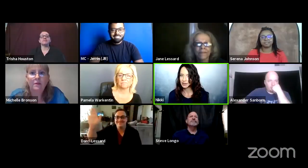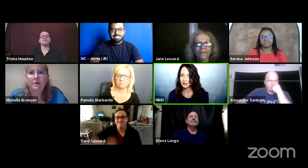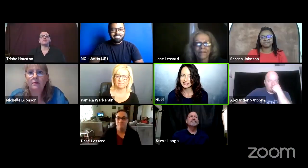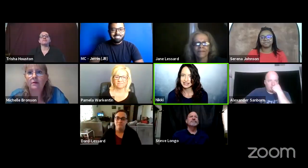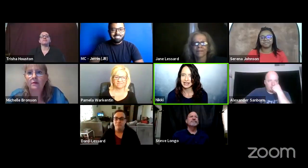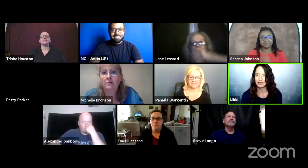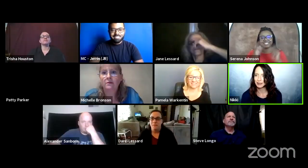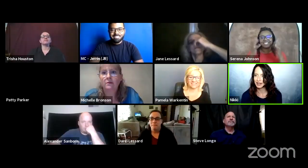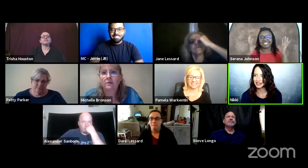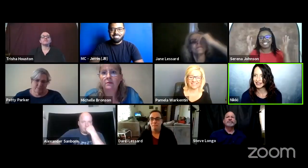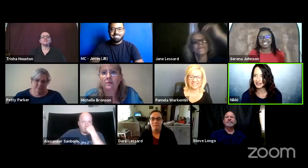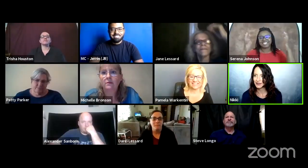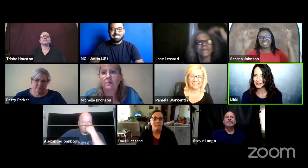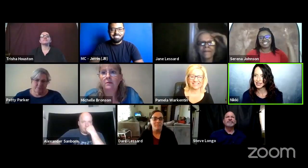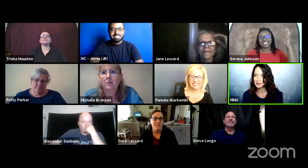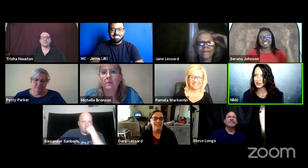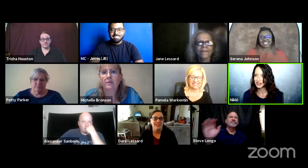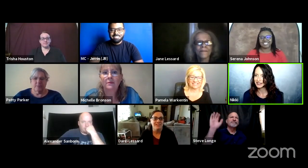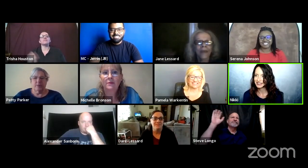to see everybody on the same screen.